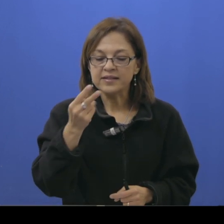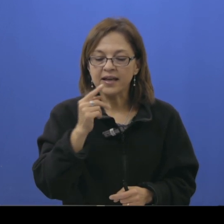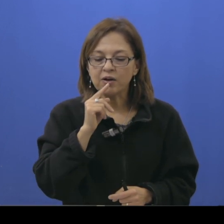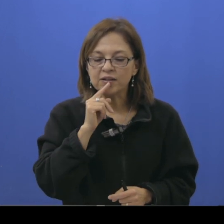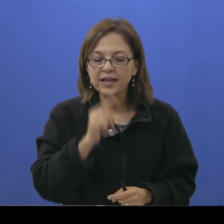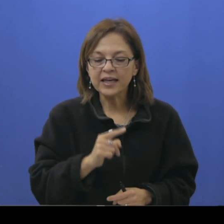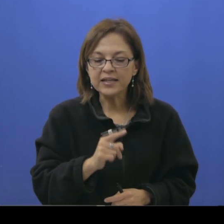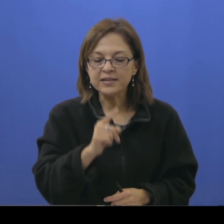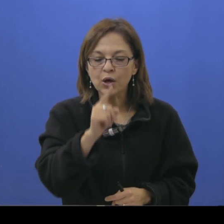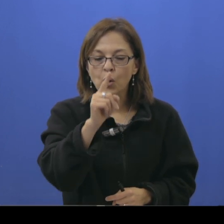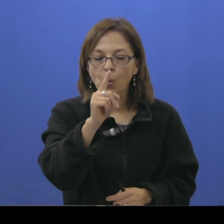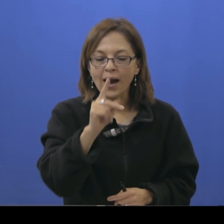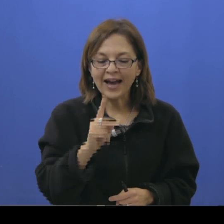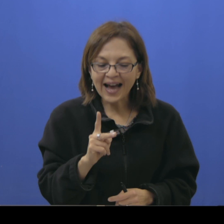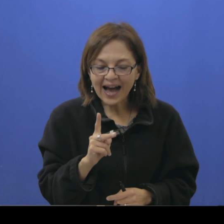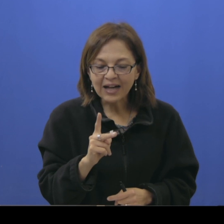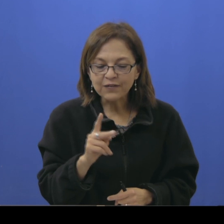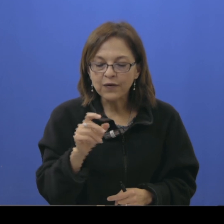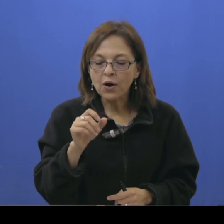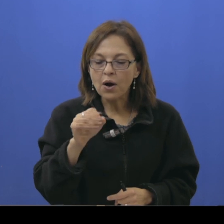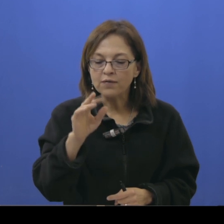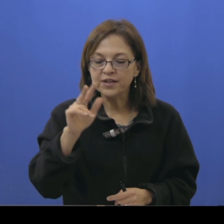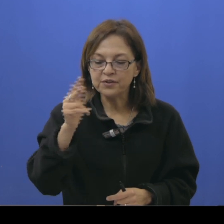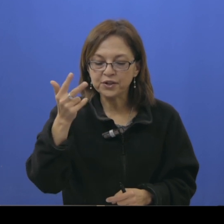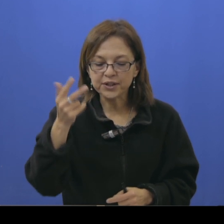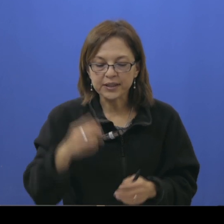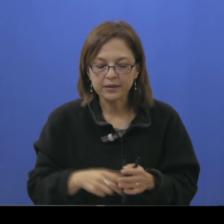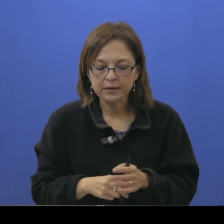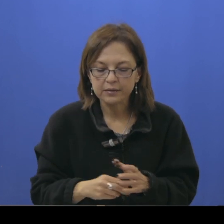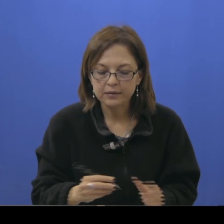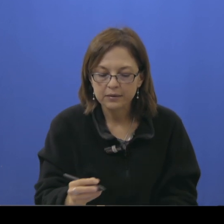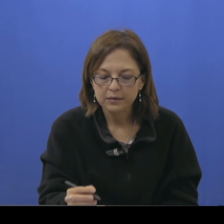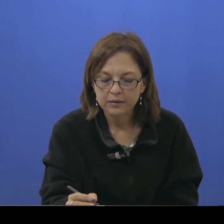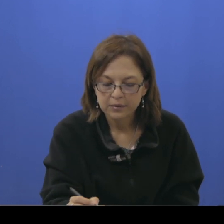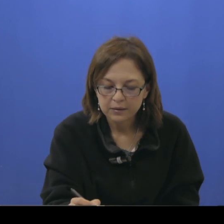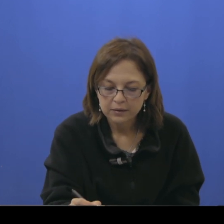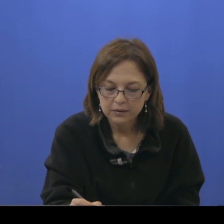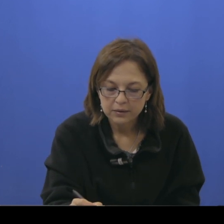The second is 1/2 of the third.